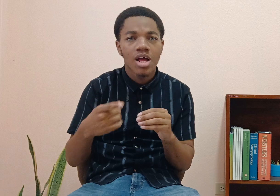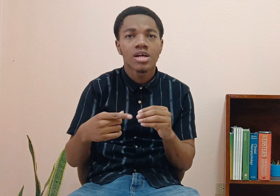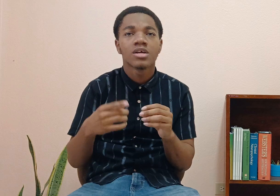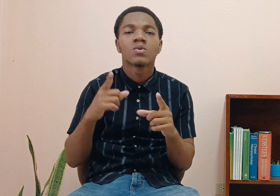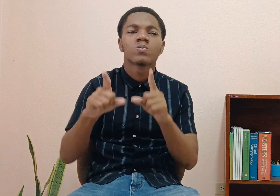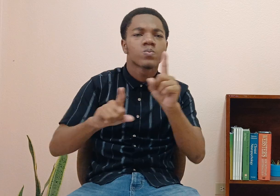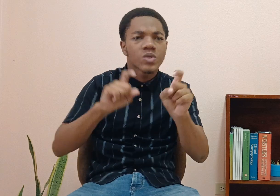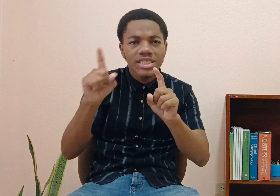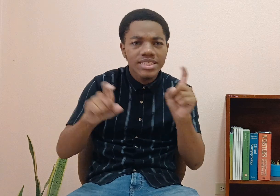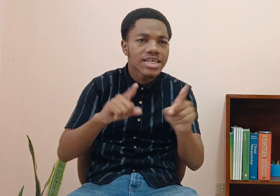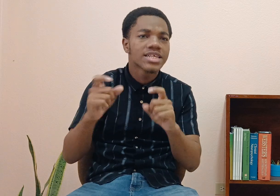examiners.